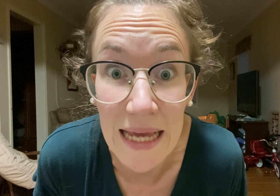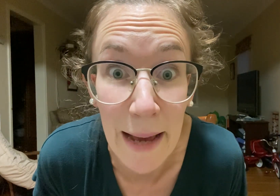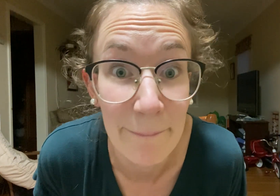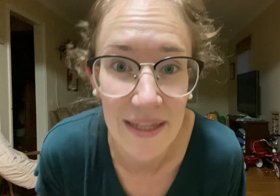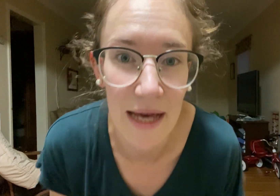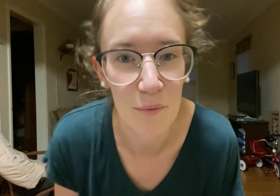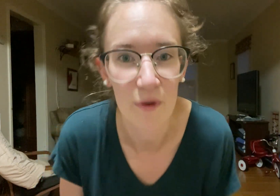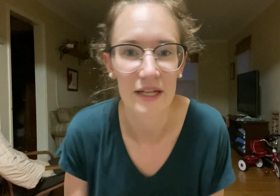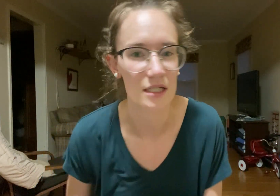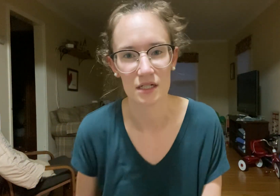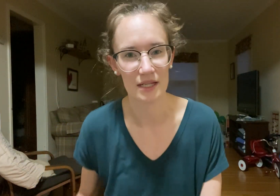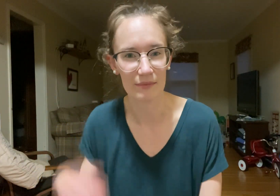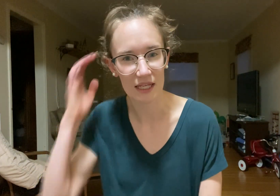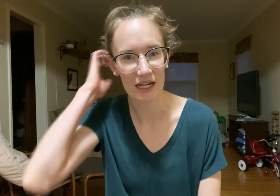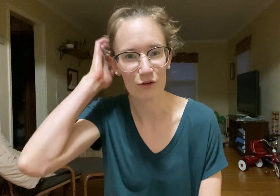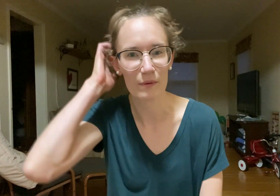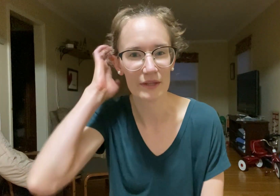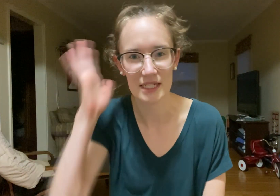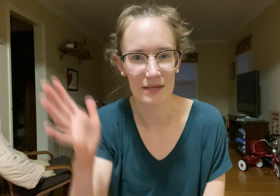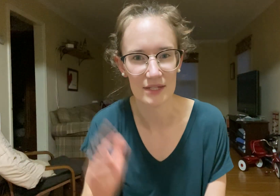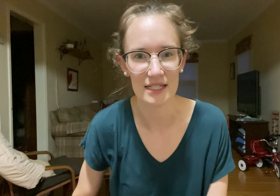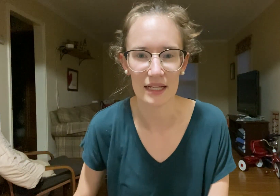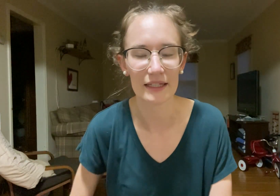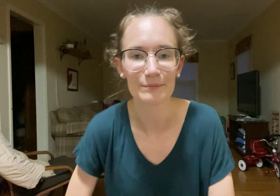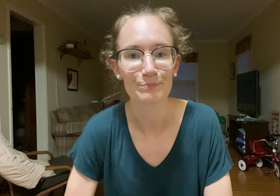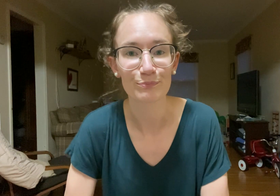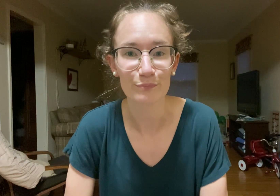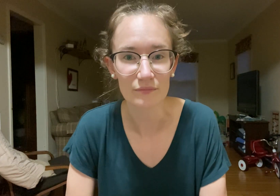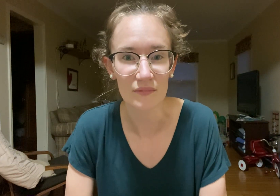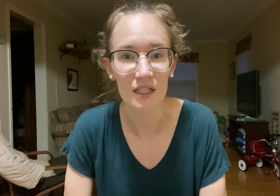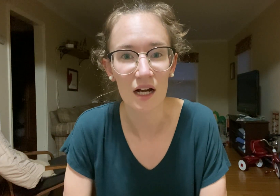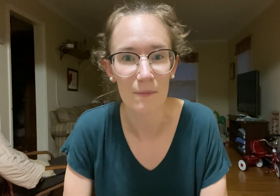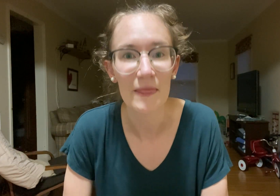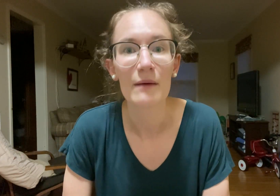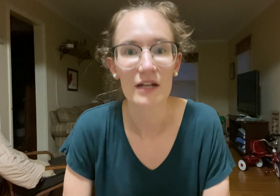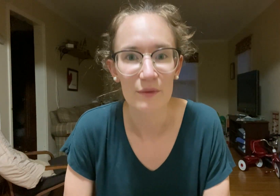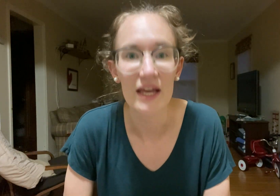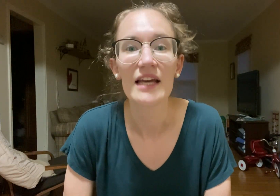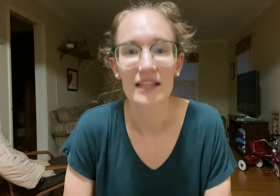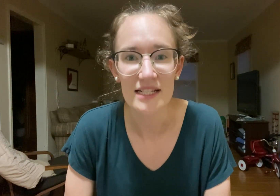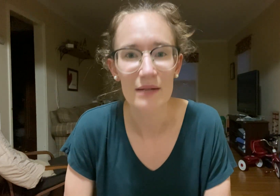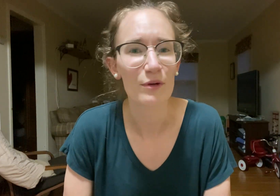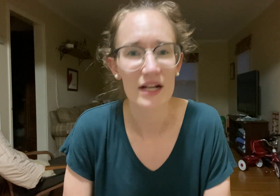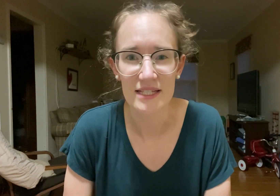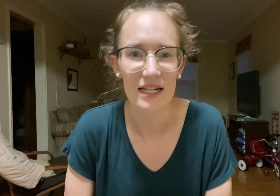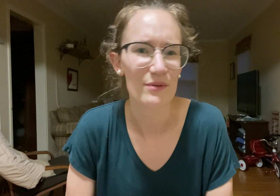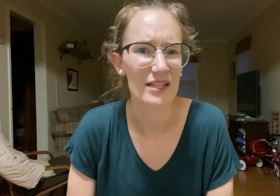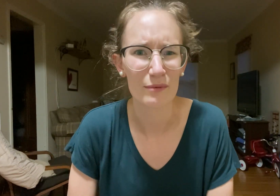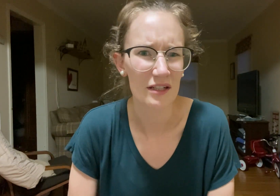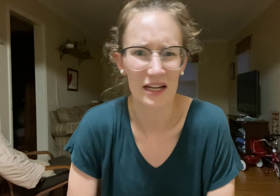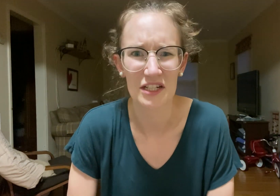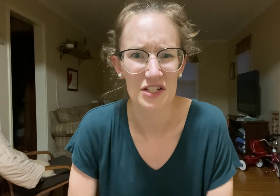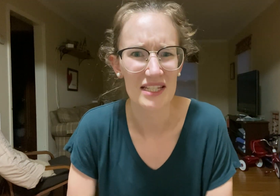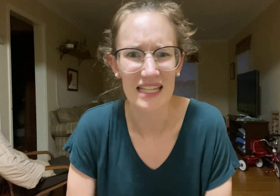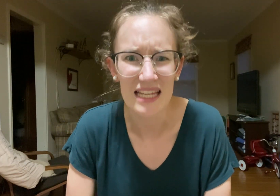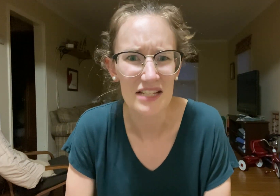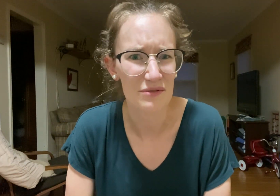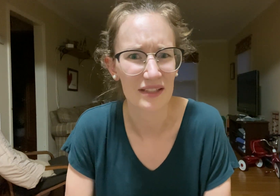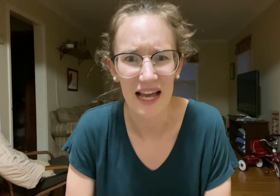a.m. by that point or something. I don't remember the times exactly. But anyway, things kept progressing. I was able to kind of just eat,